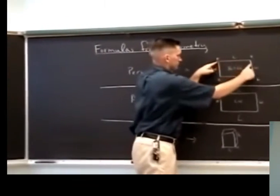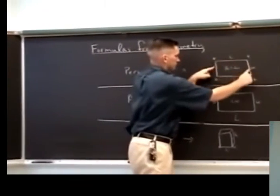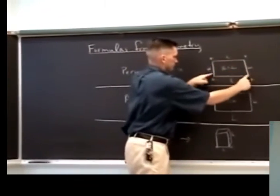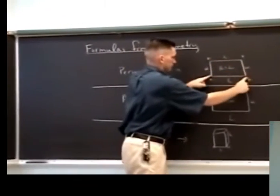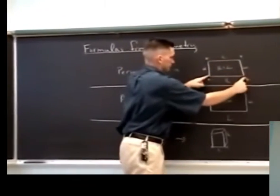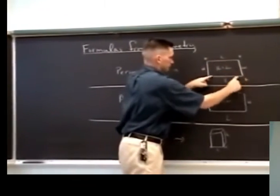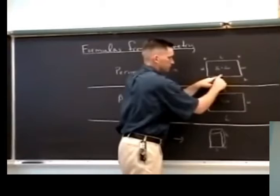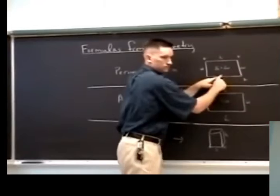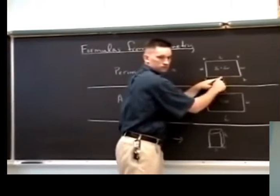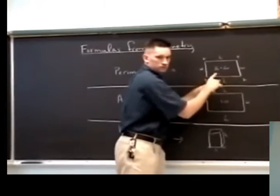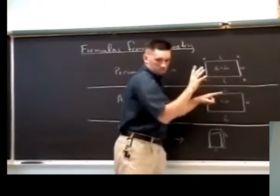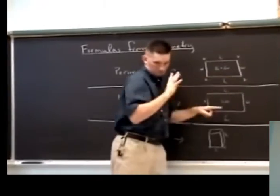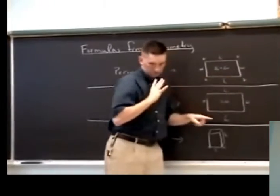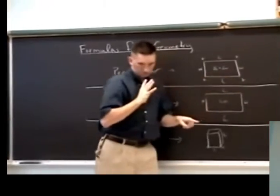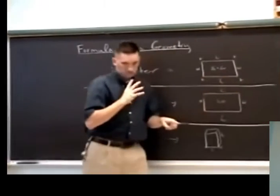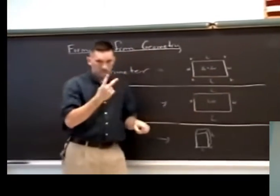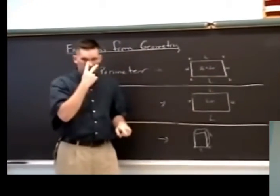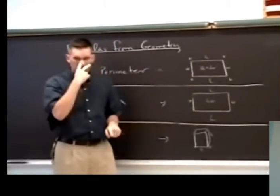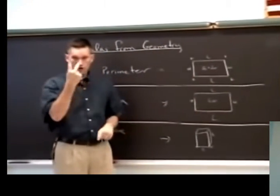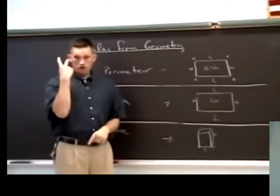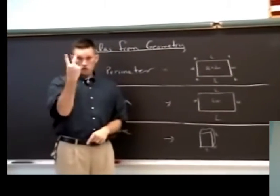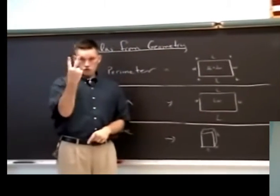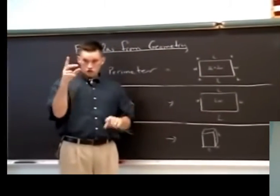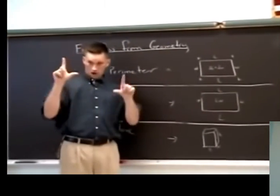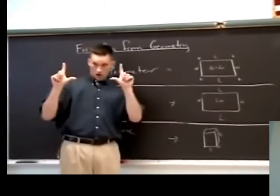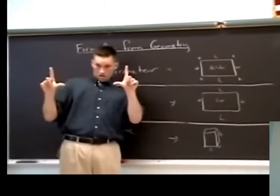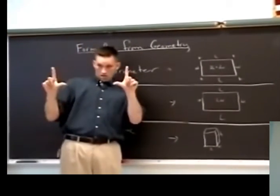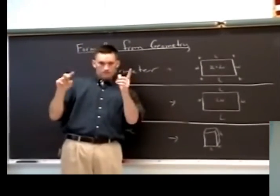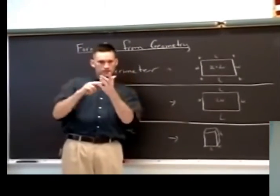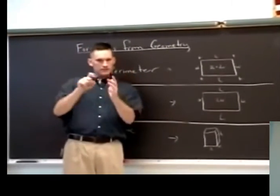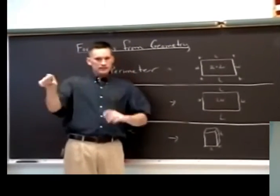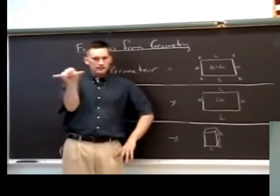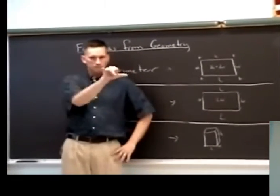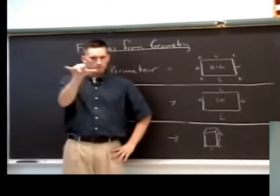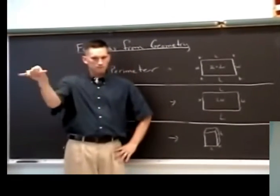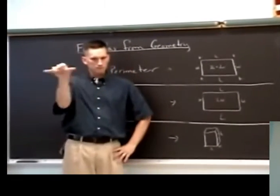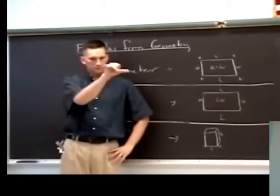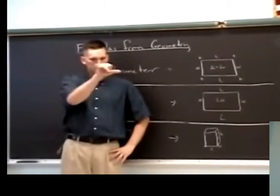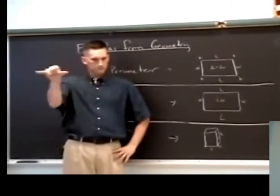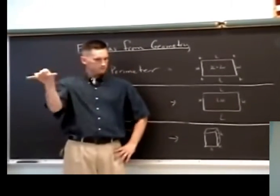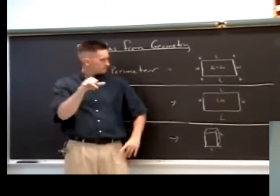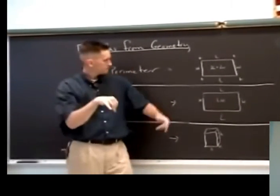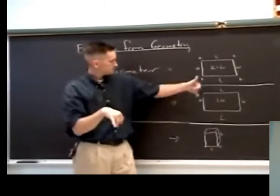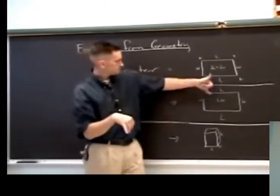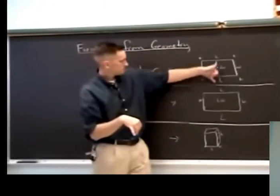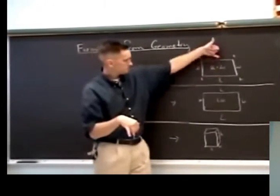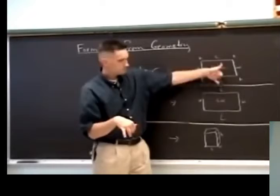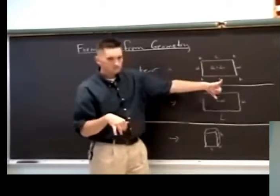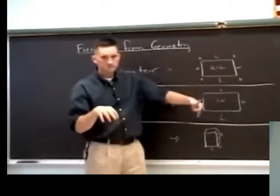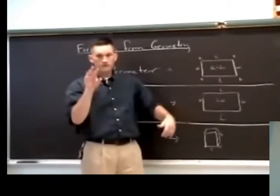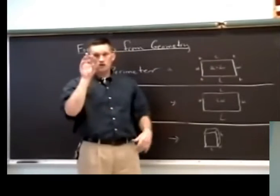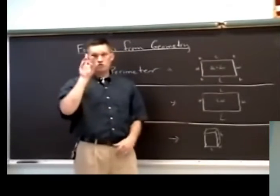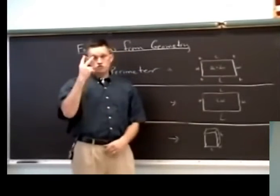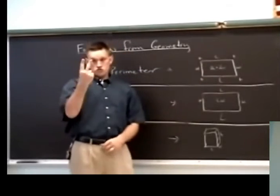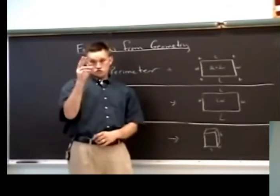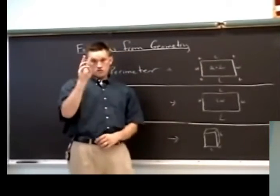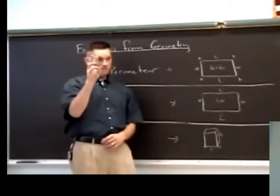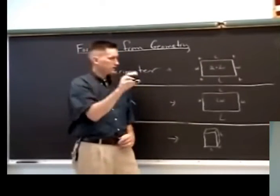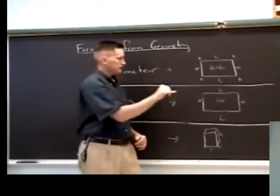And the perimeter has 2 widths and 2 lengths. And the width would be the same measurement, and the